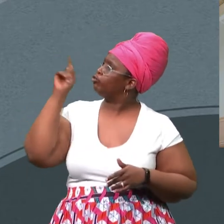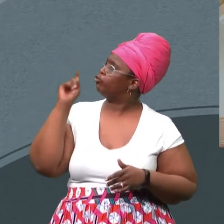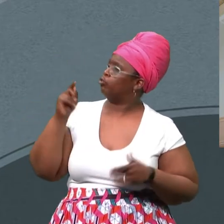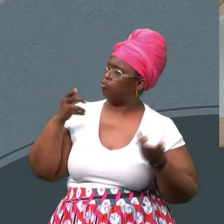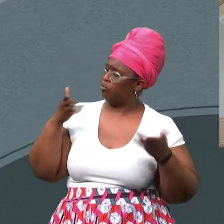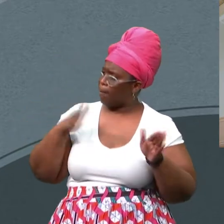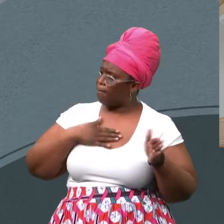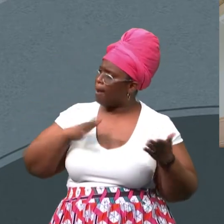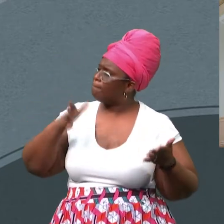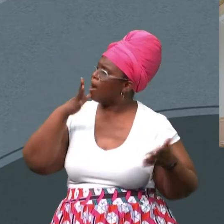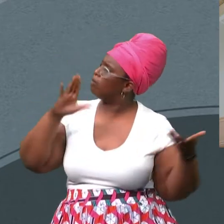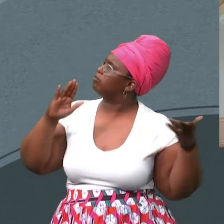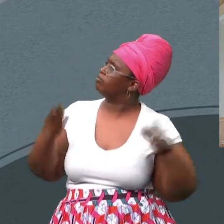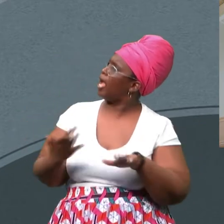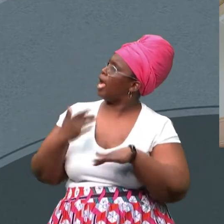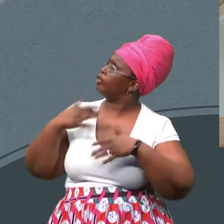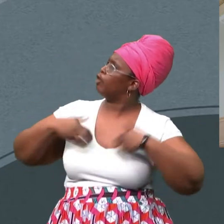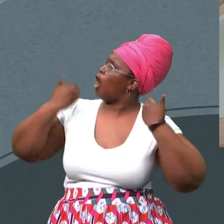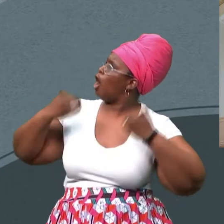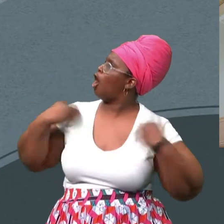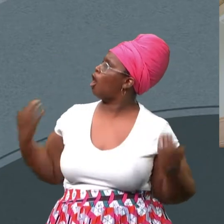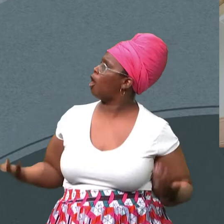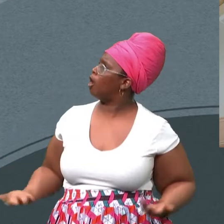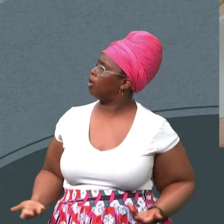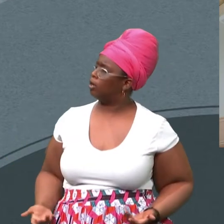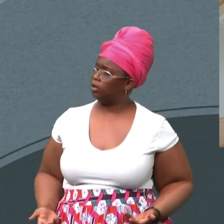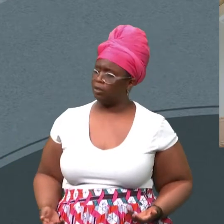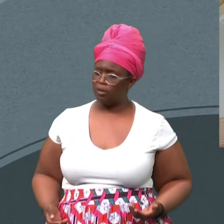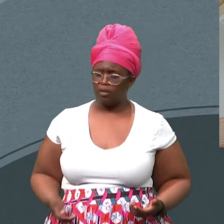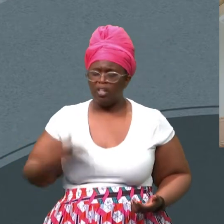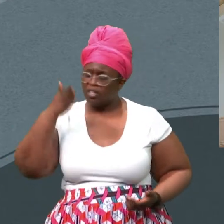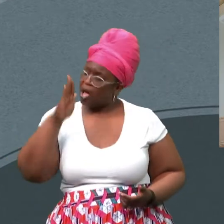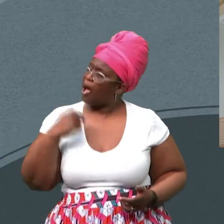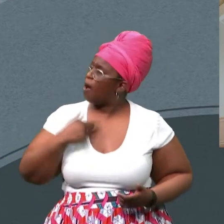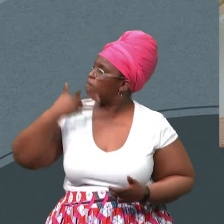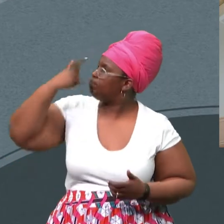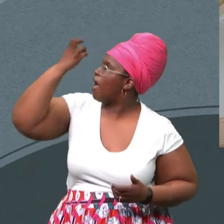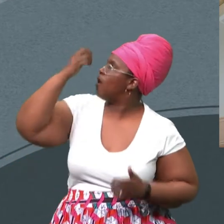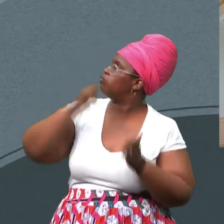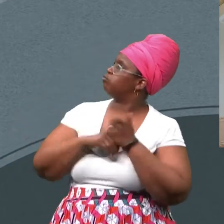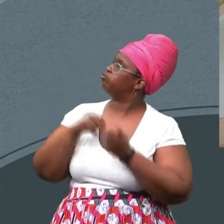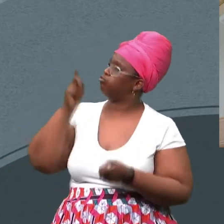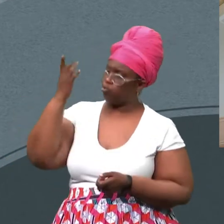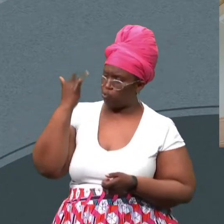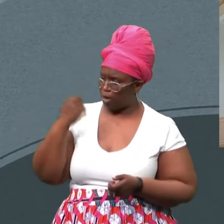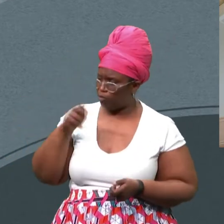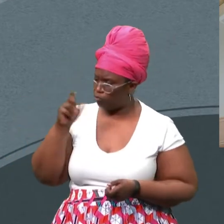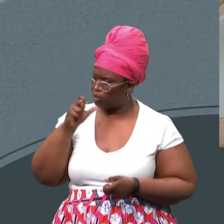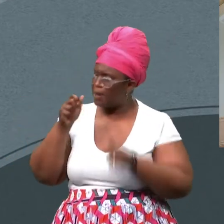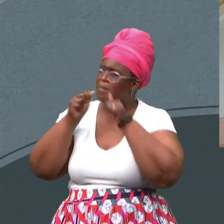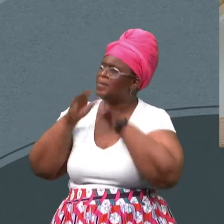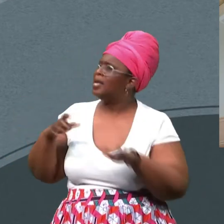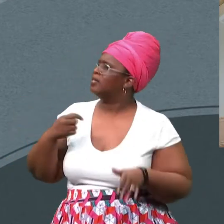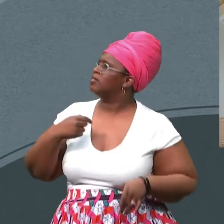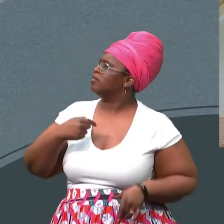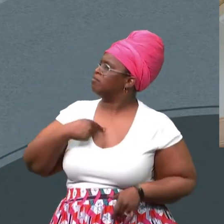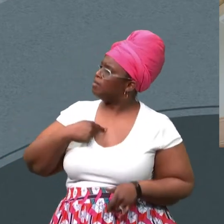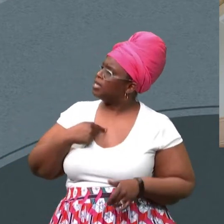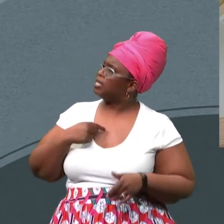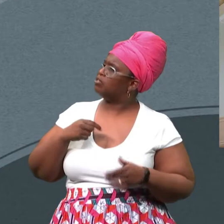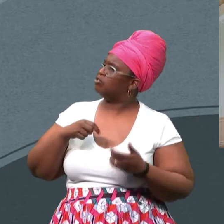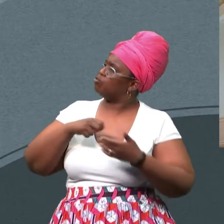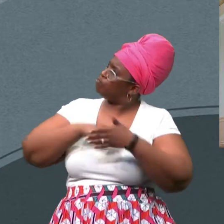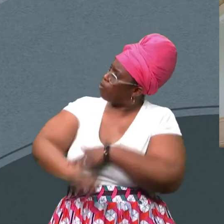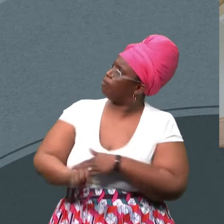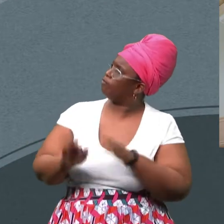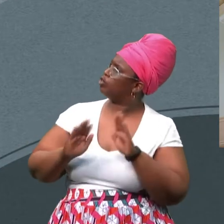like it was premature. Or I could say, God, I'm still got an issue with you because you didn't bless me to be able to have a